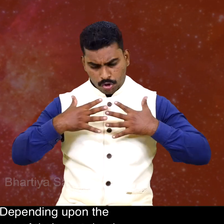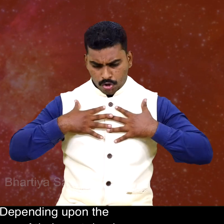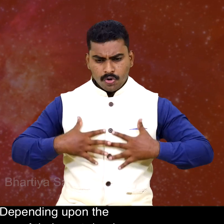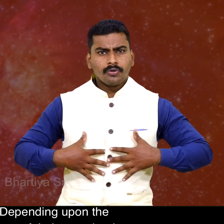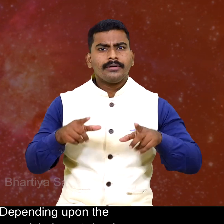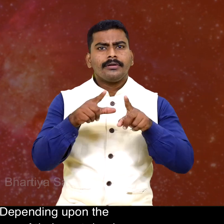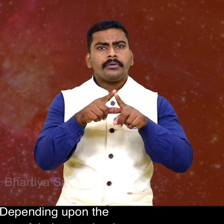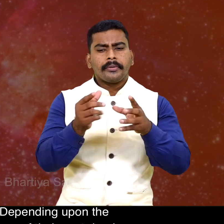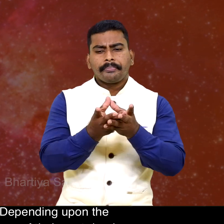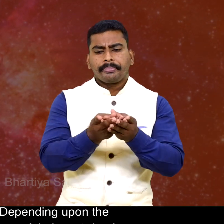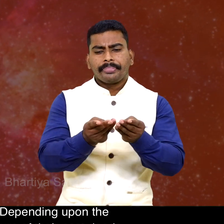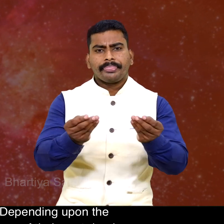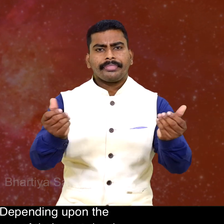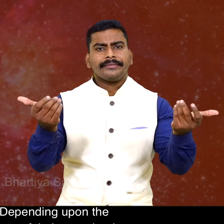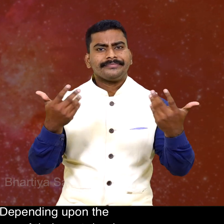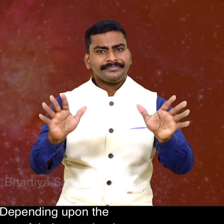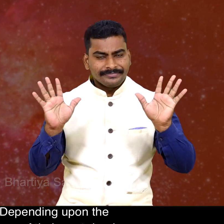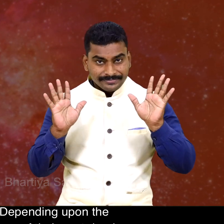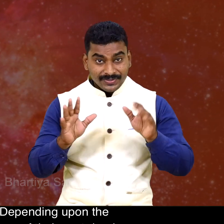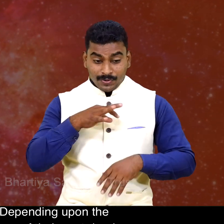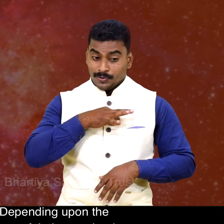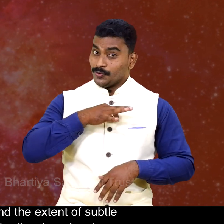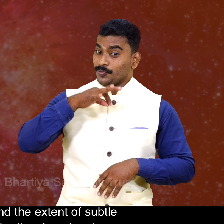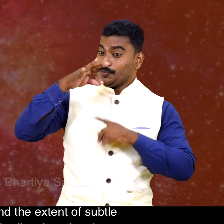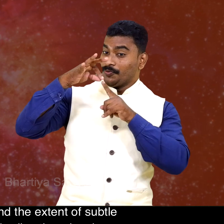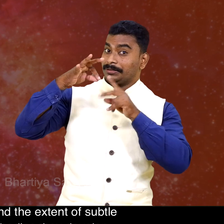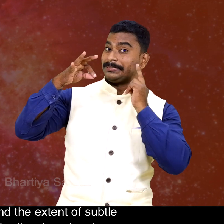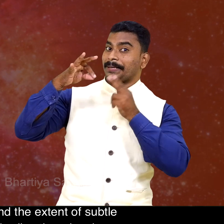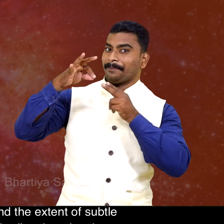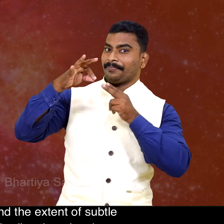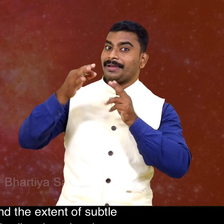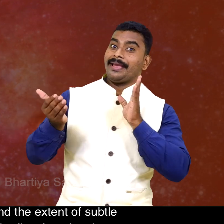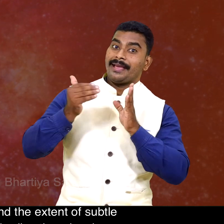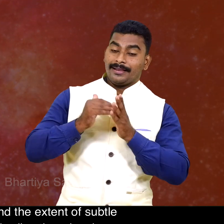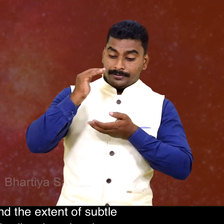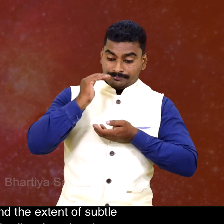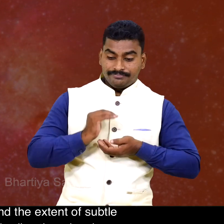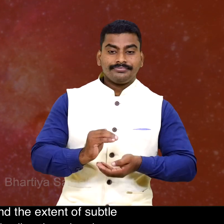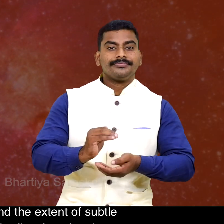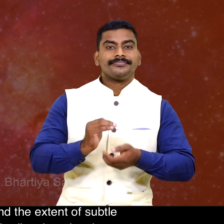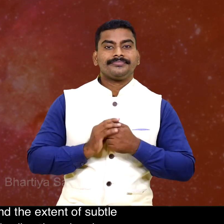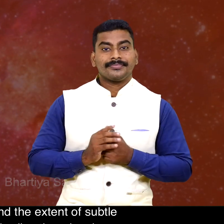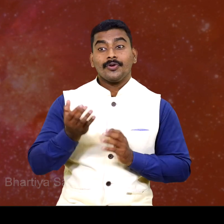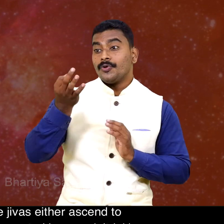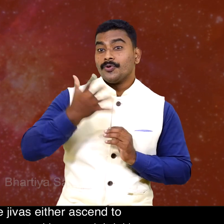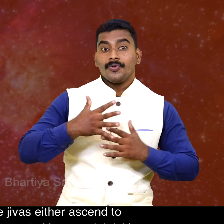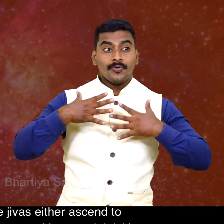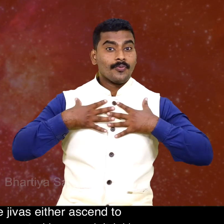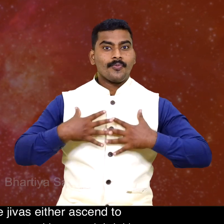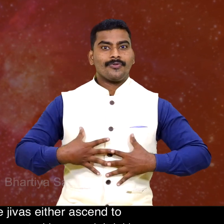upon the nature of their past deeds and the extent of subtle bodies they develop, the jivas